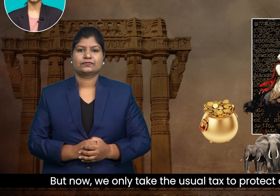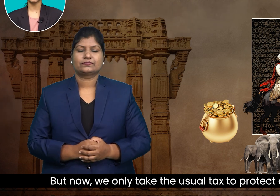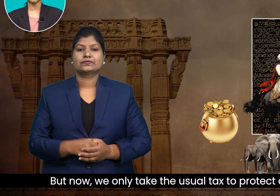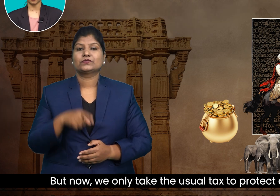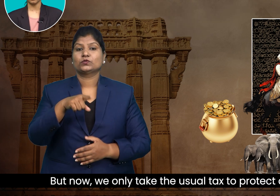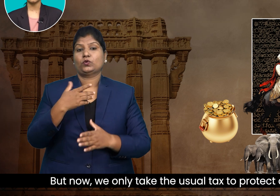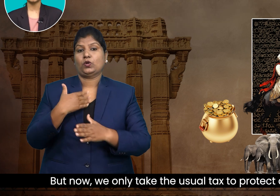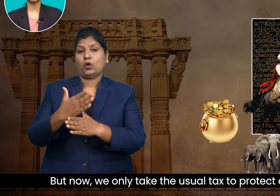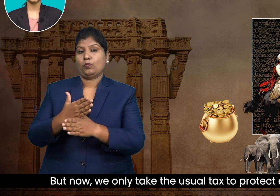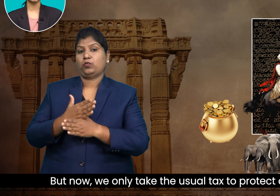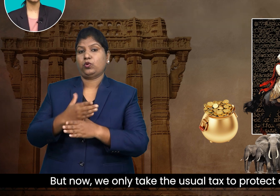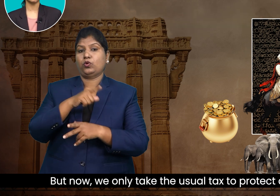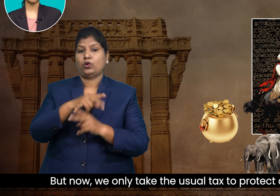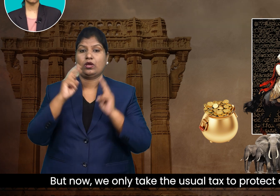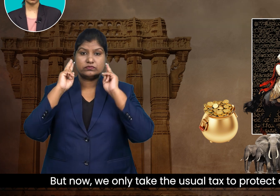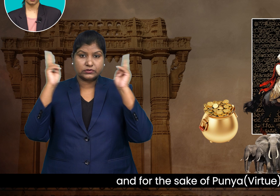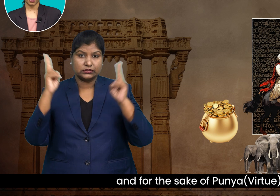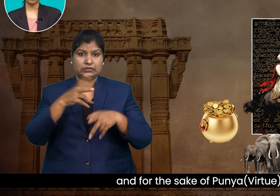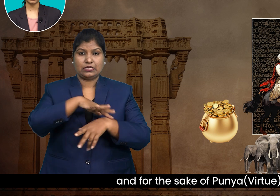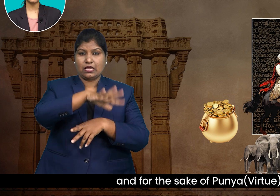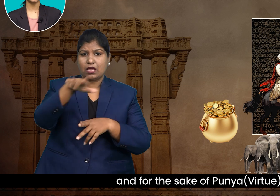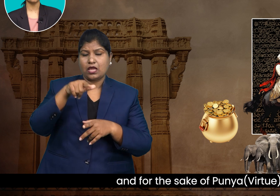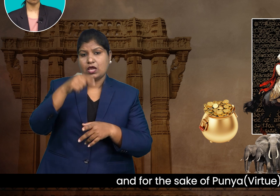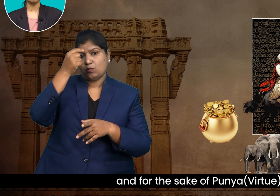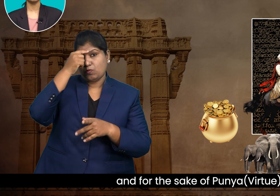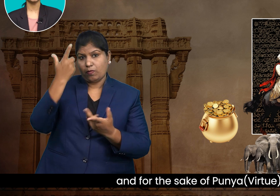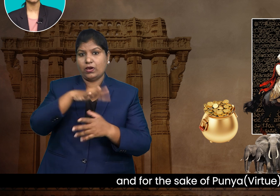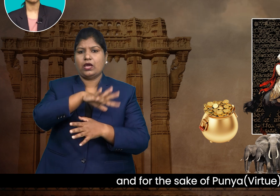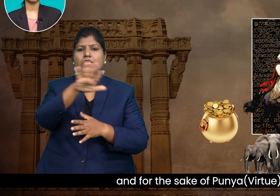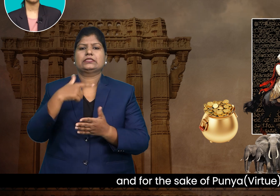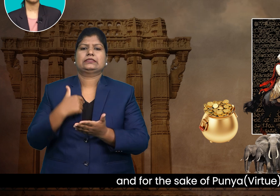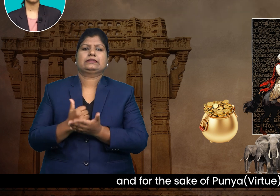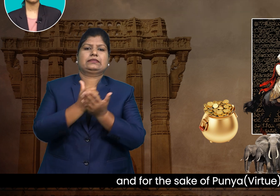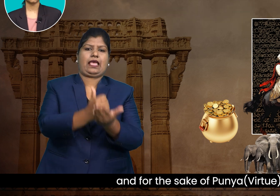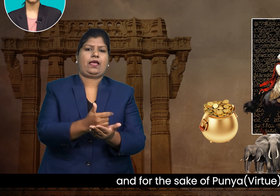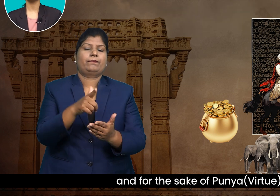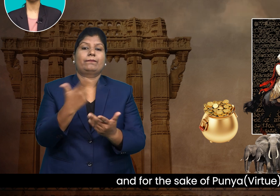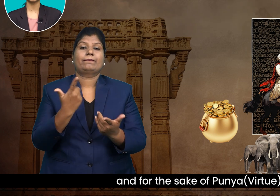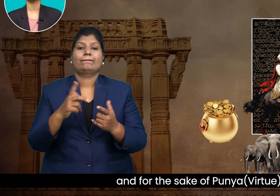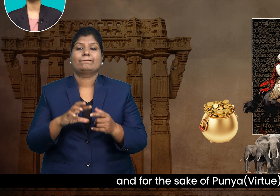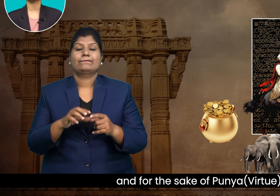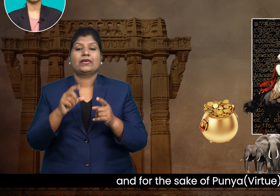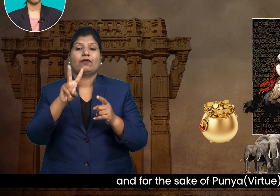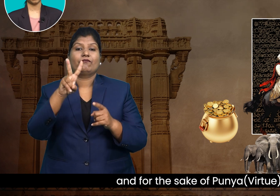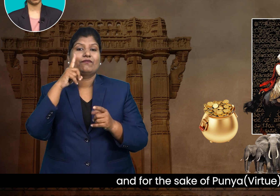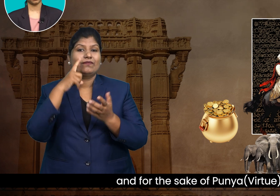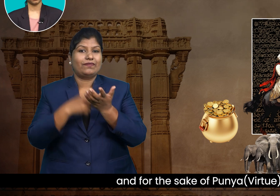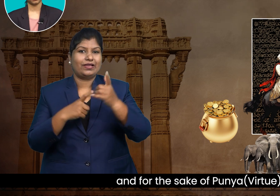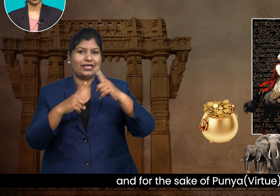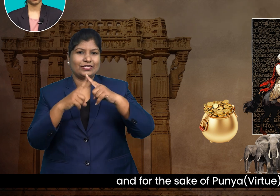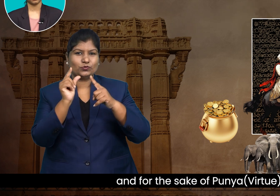to protect our reputation and for the sake of punya, virtue.